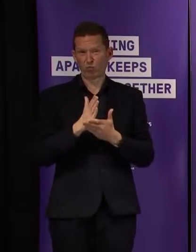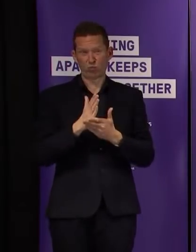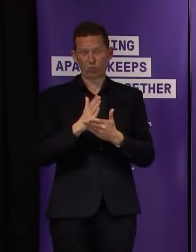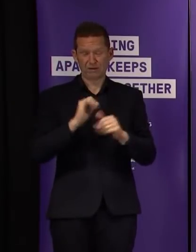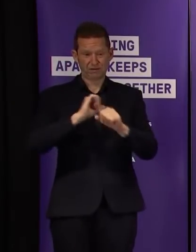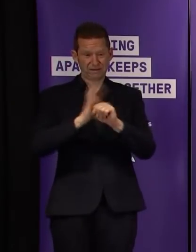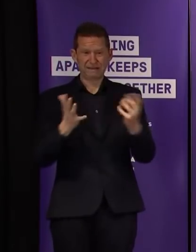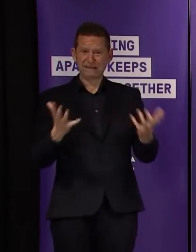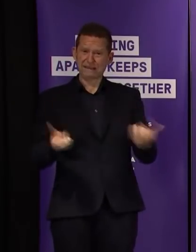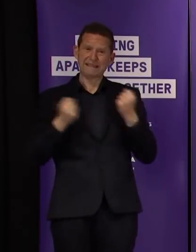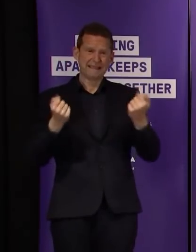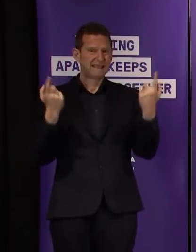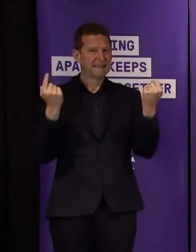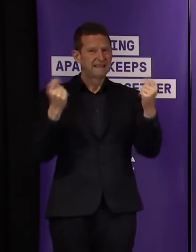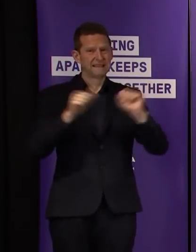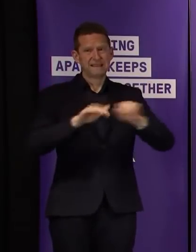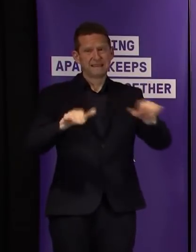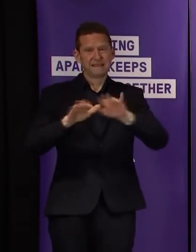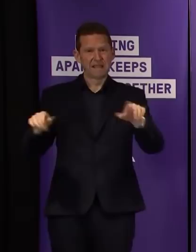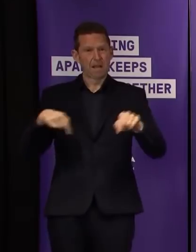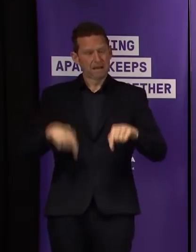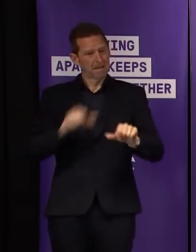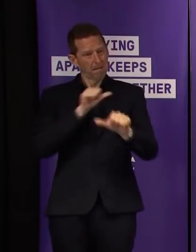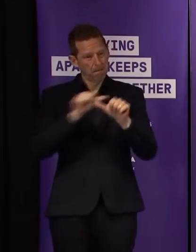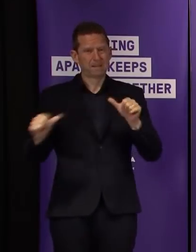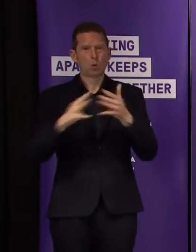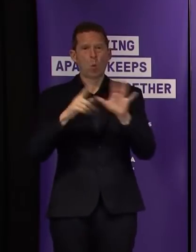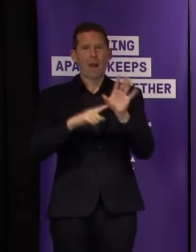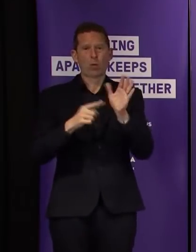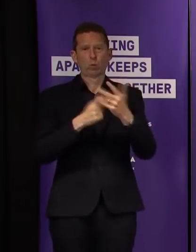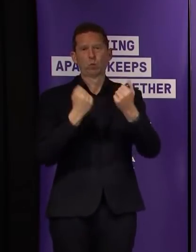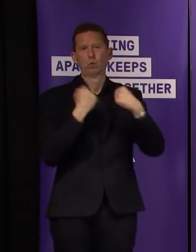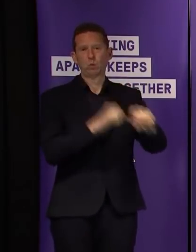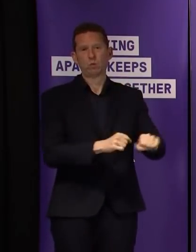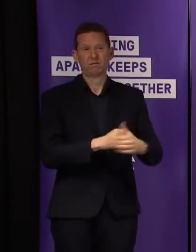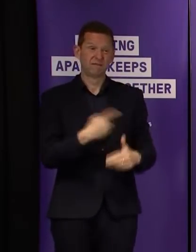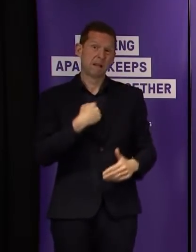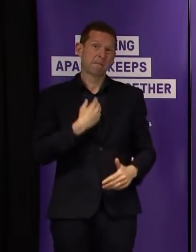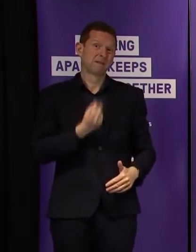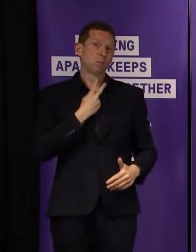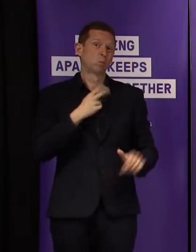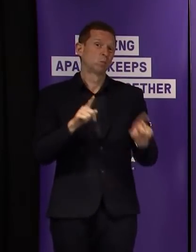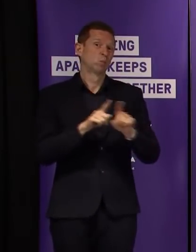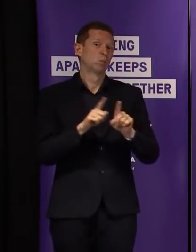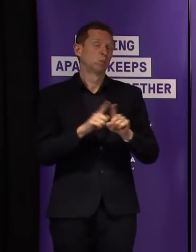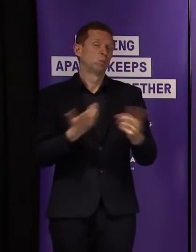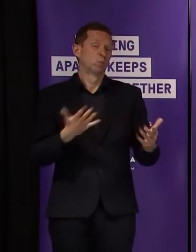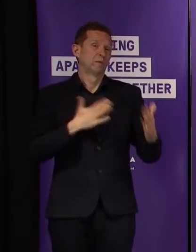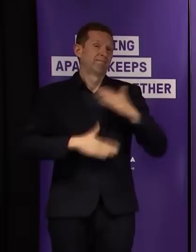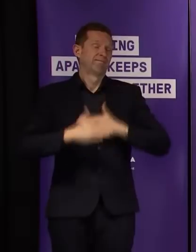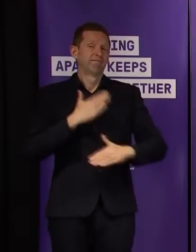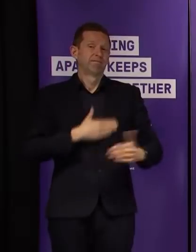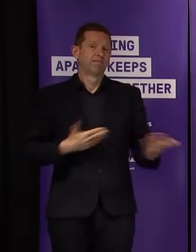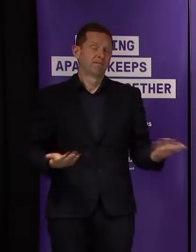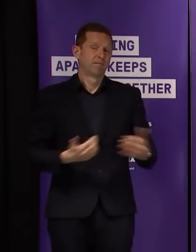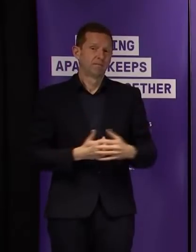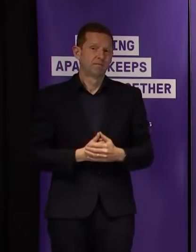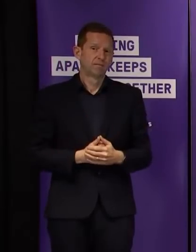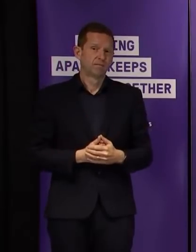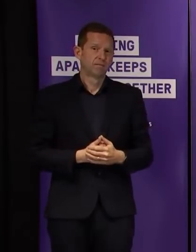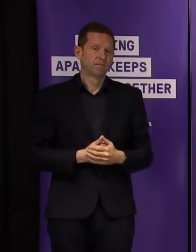infectious and that this is the only way to deal with it. I'm disappointed too. But